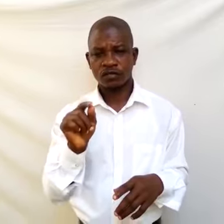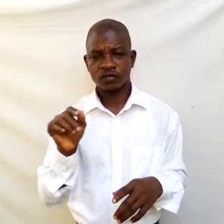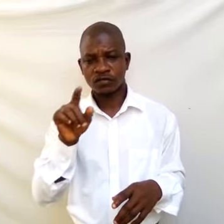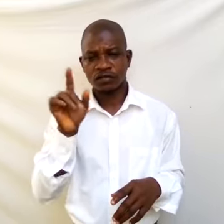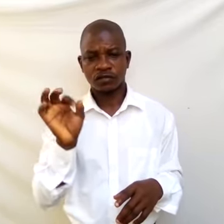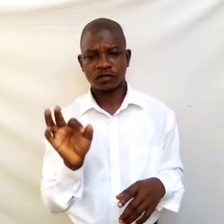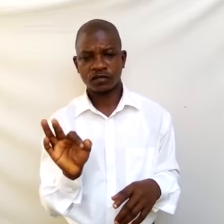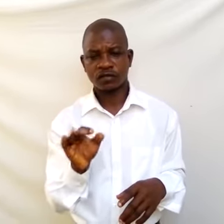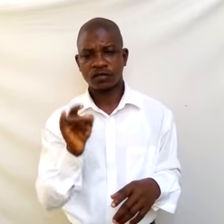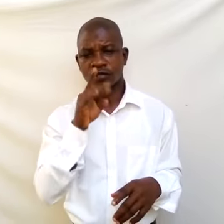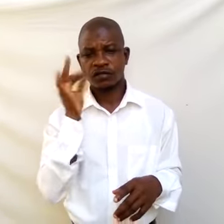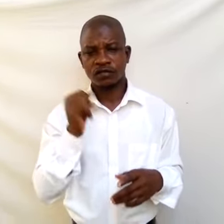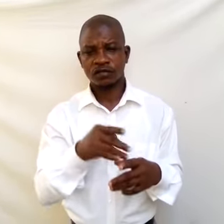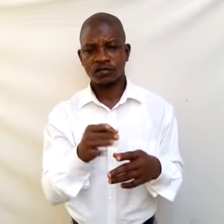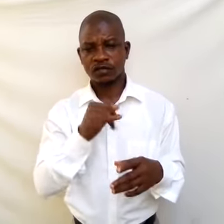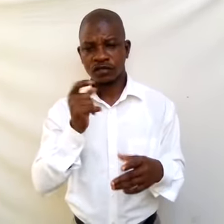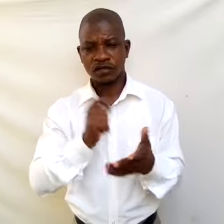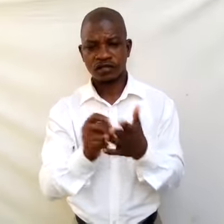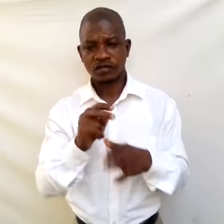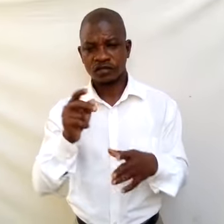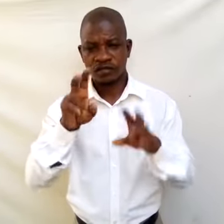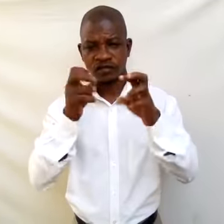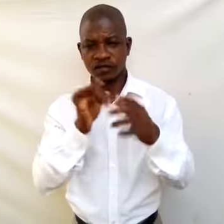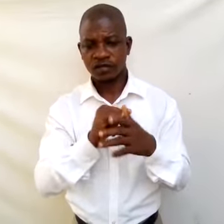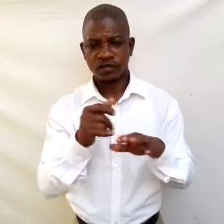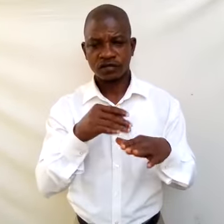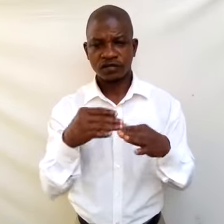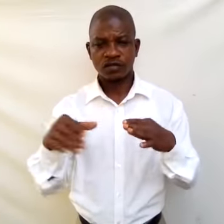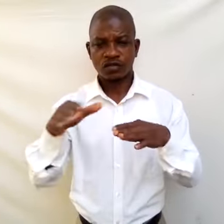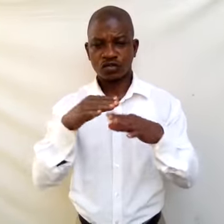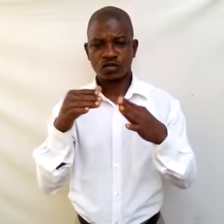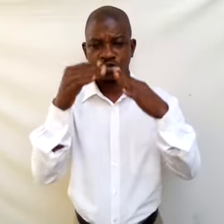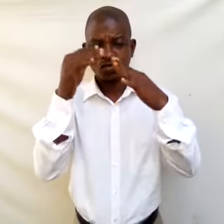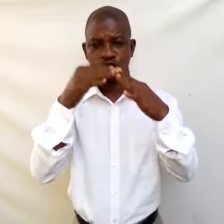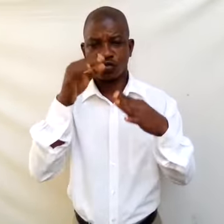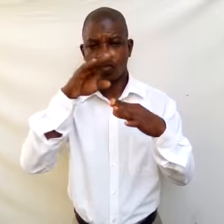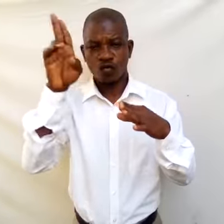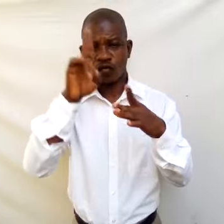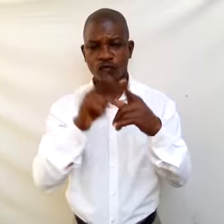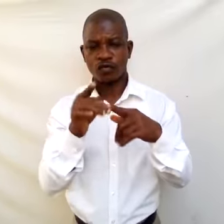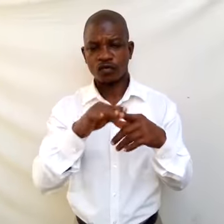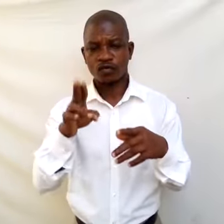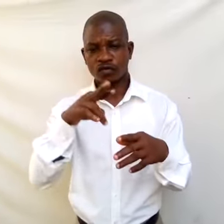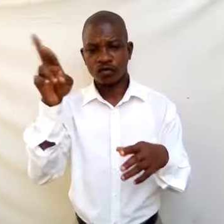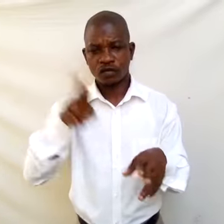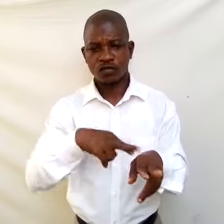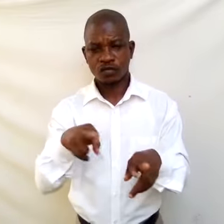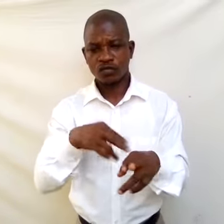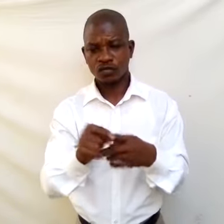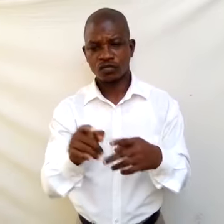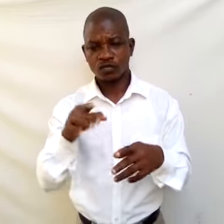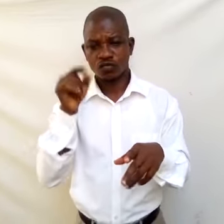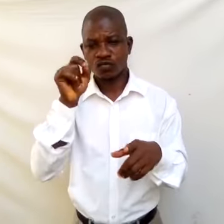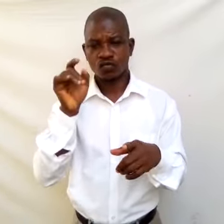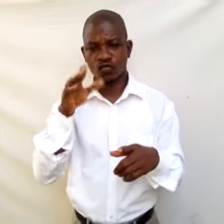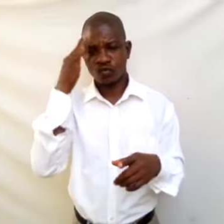title, preferably at the top of your answer sheet. Use the ruler to note 0.0